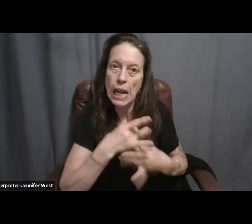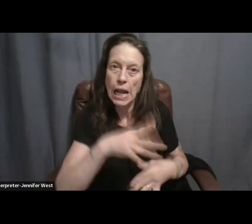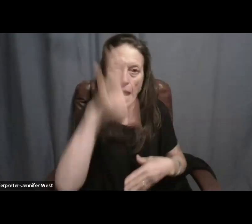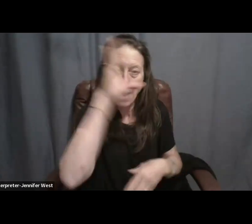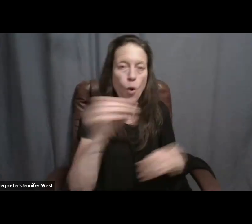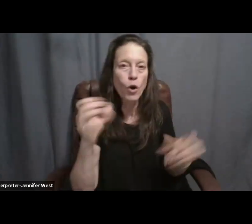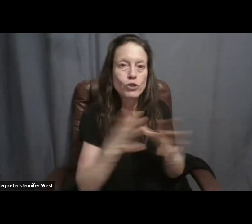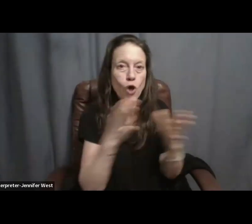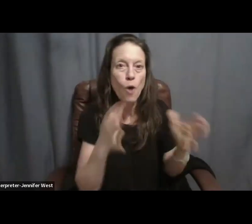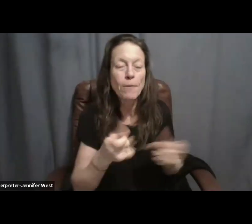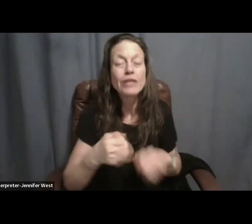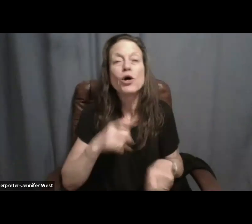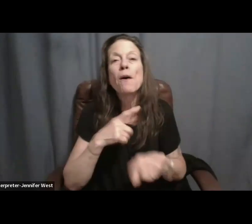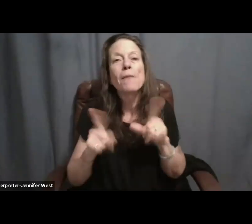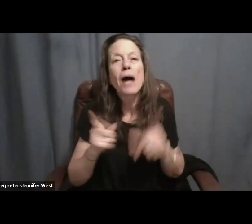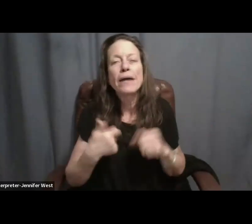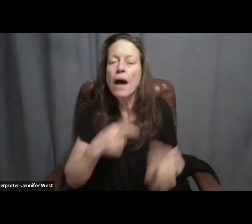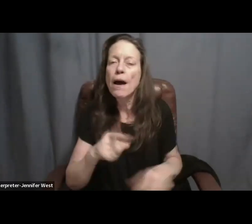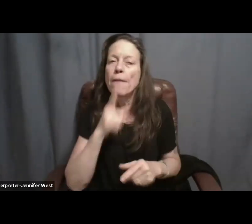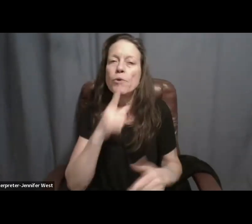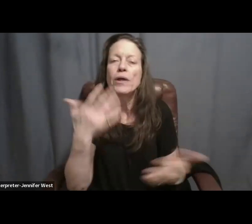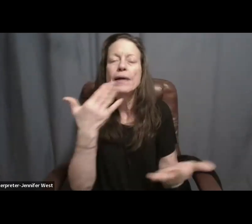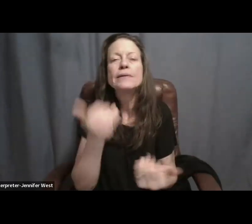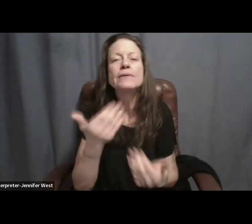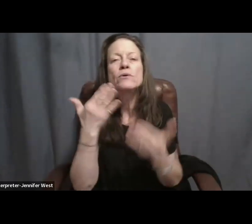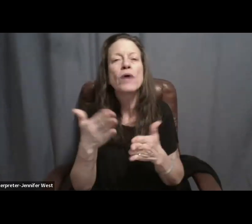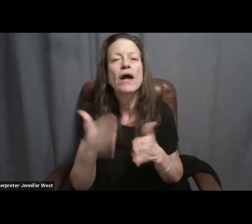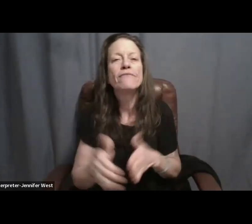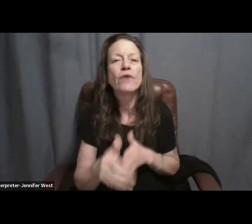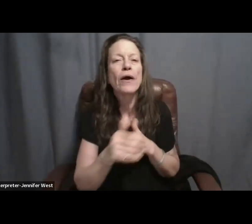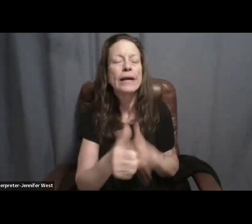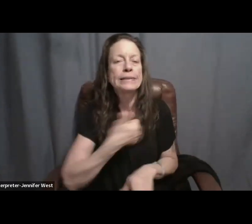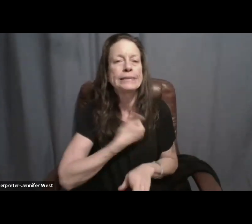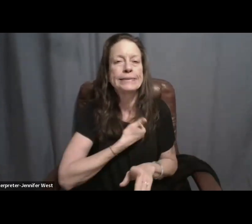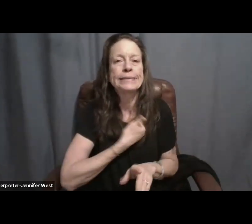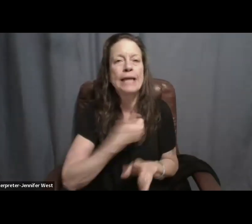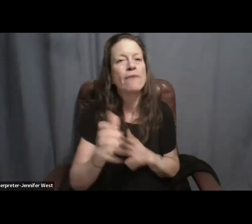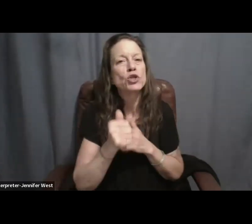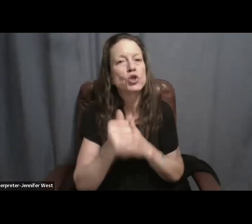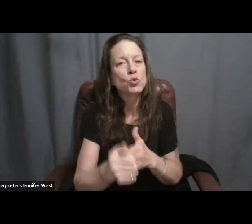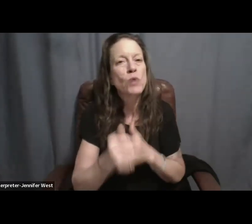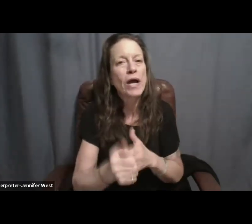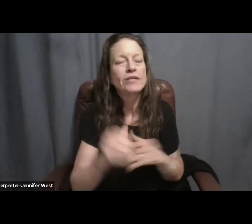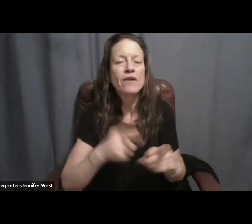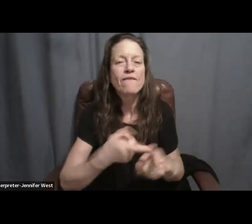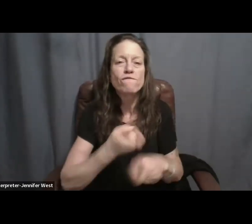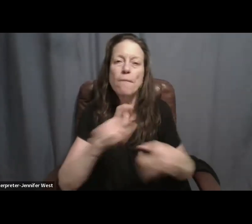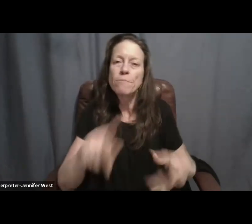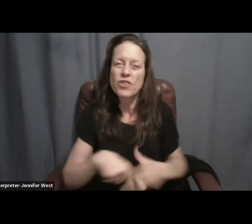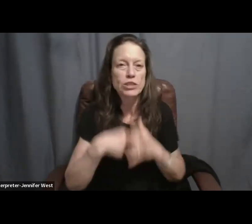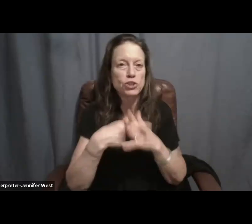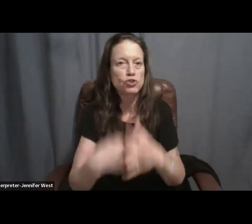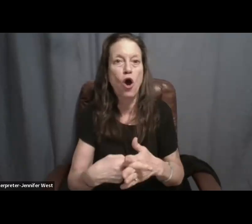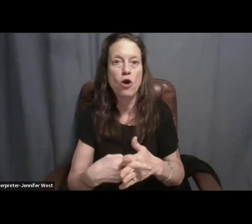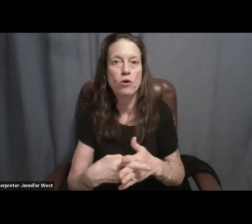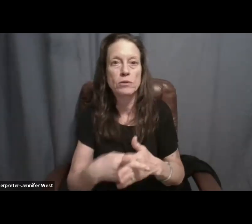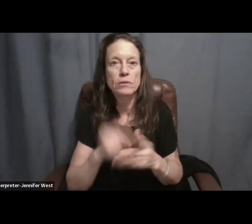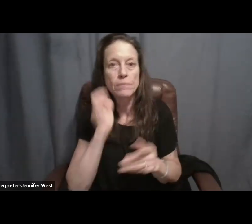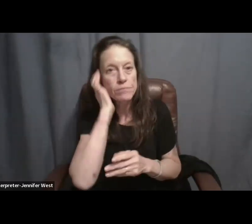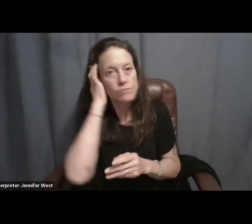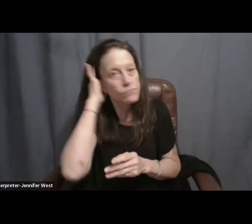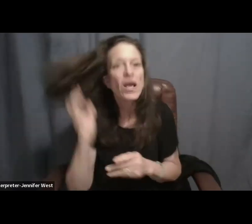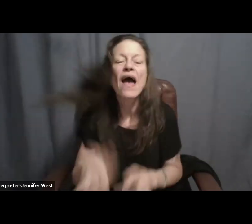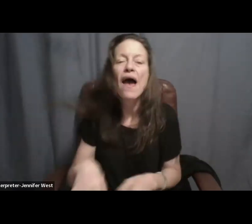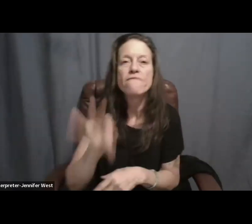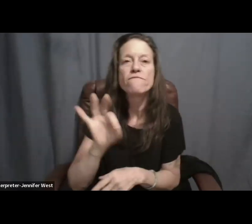so grateful for being self-directed from the start and finding the Frederick Self-Directed